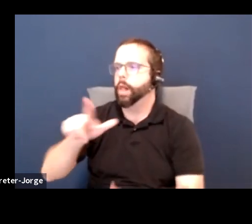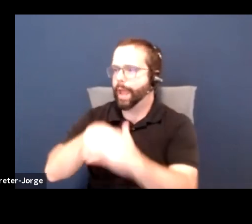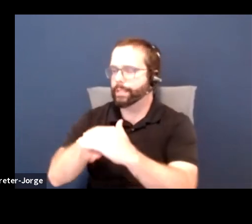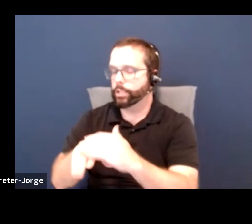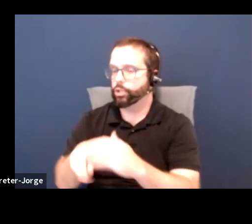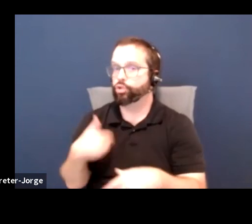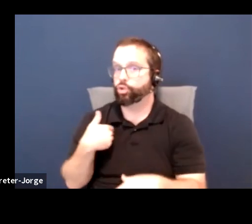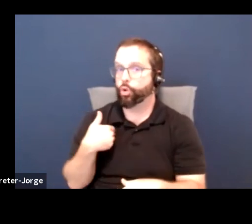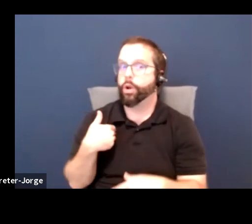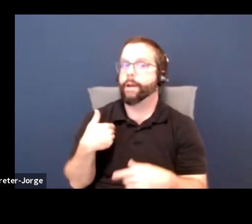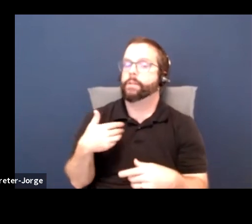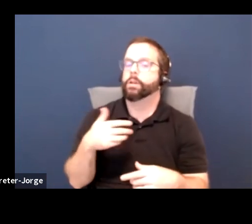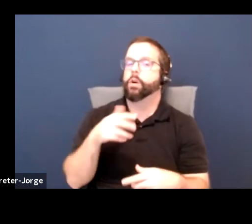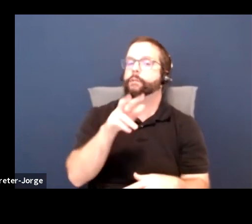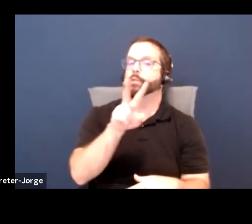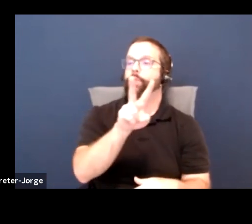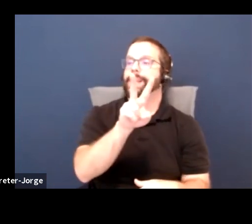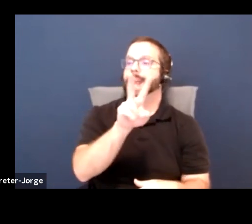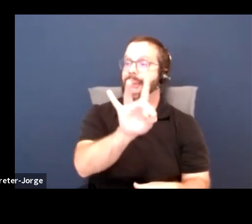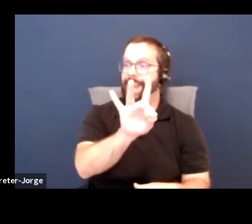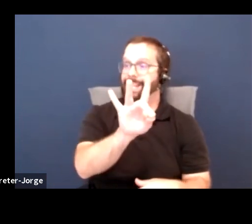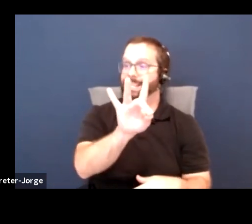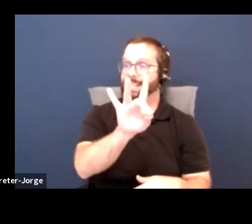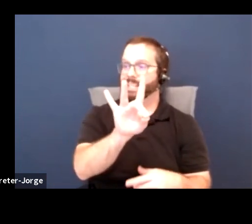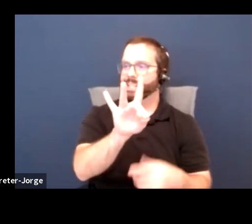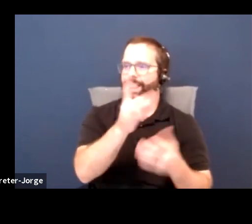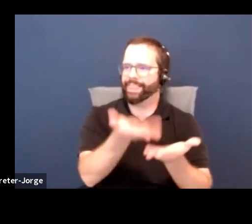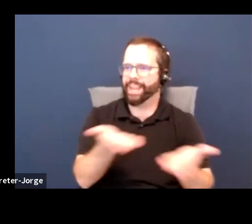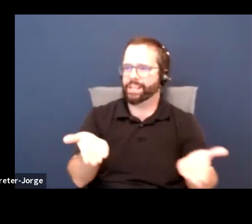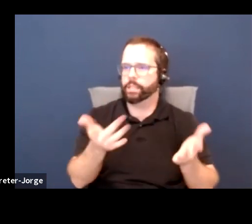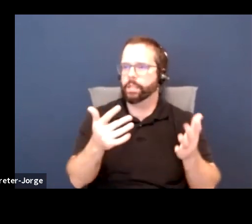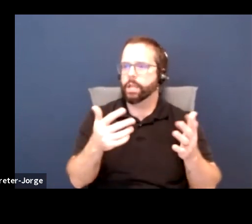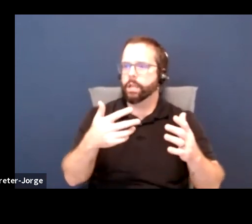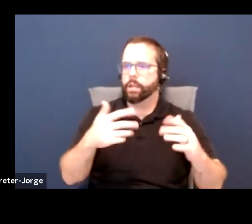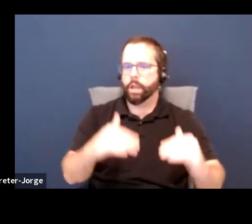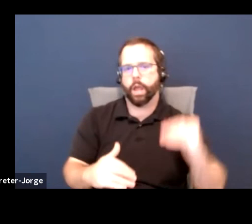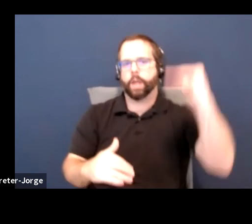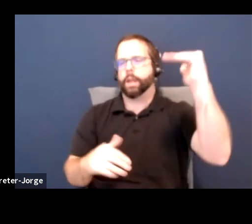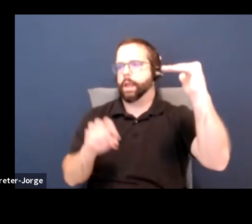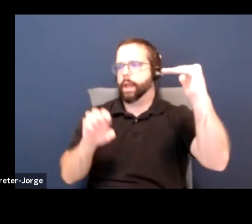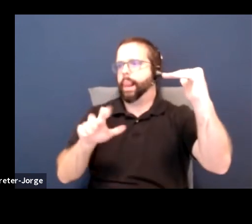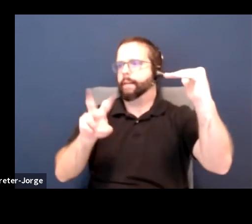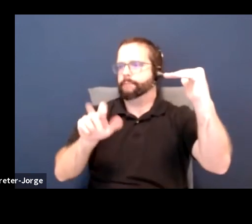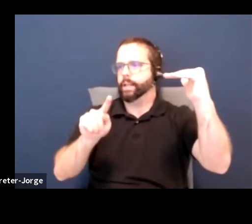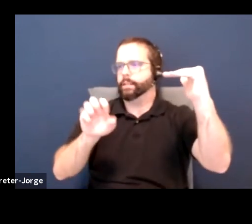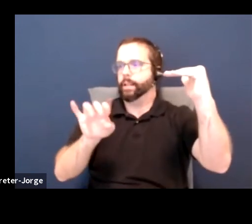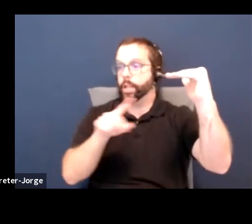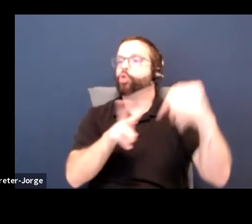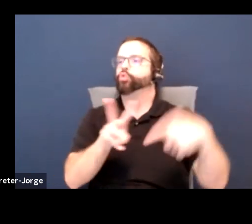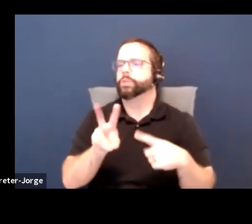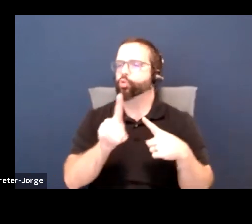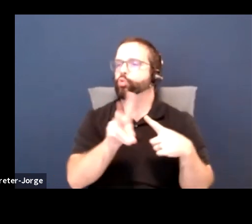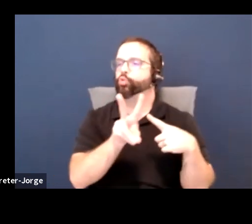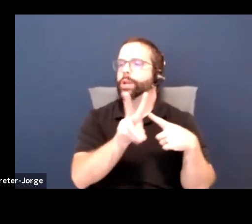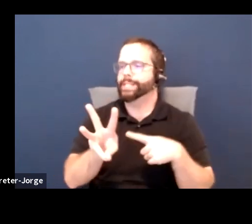28 elevated elements. And it also has a unitary rubber surface so that there's access to all of the ground